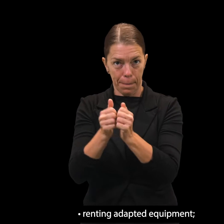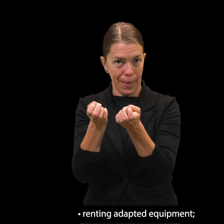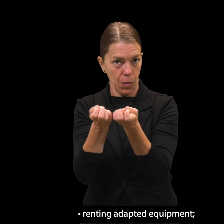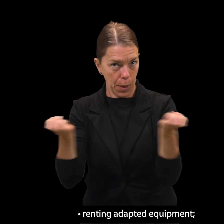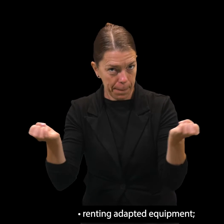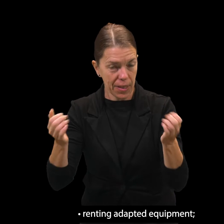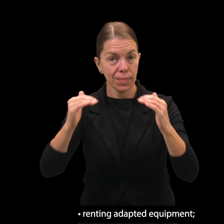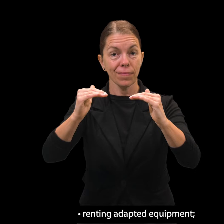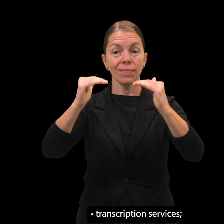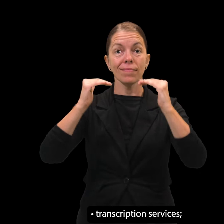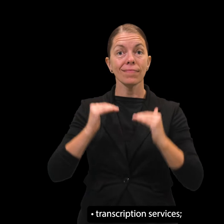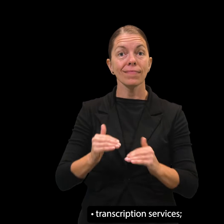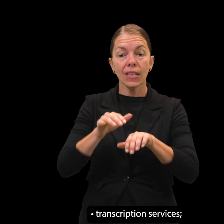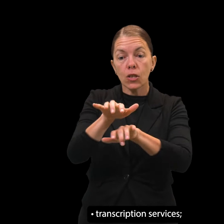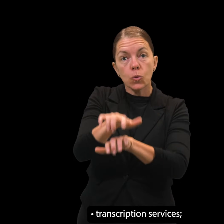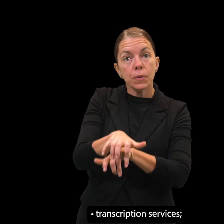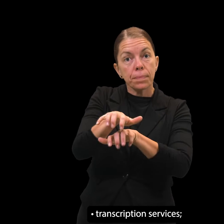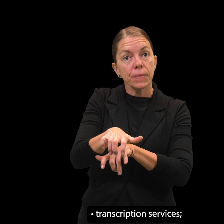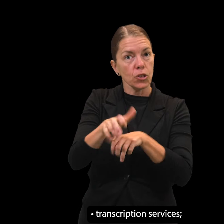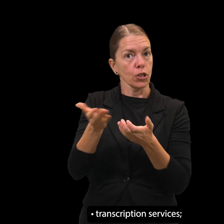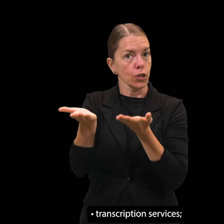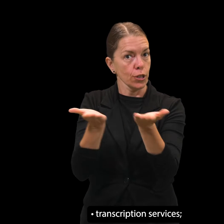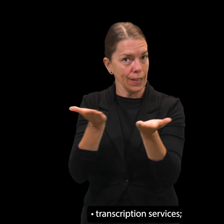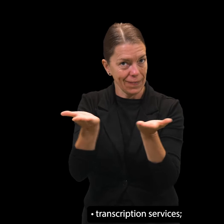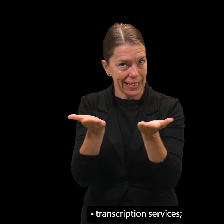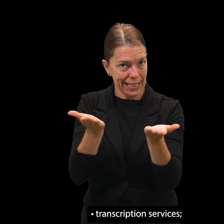equipment Transcription services